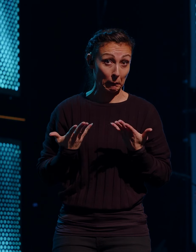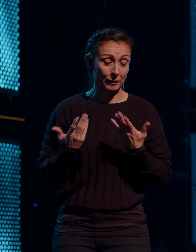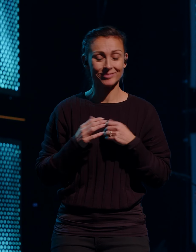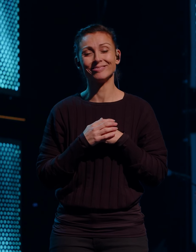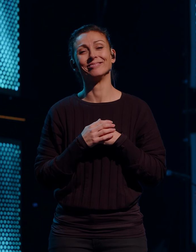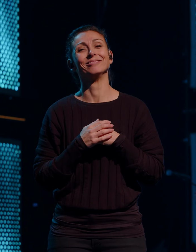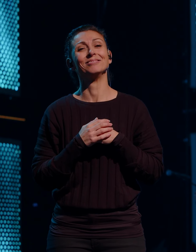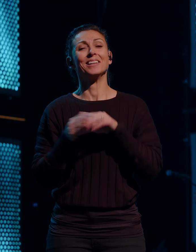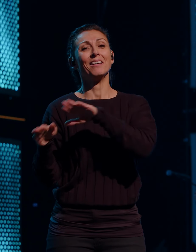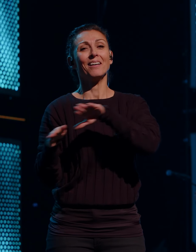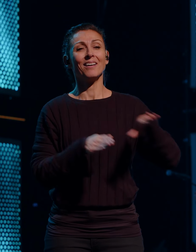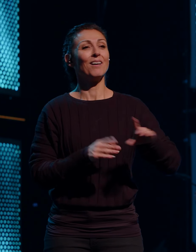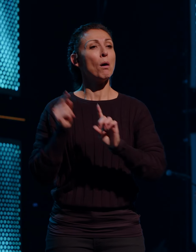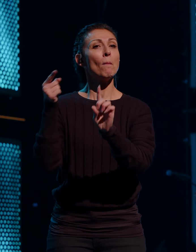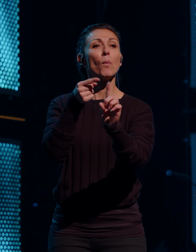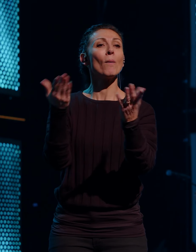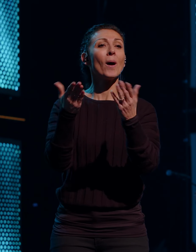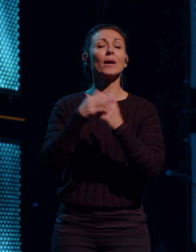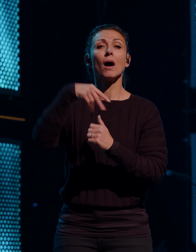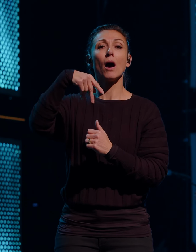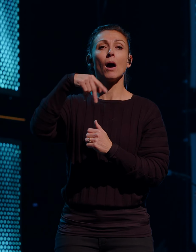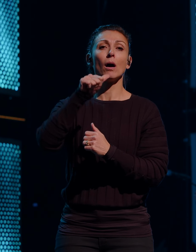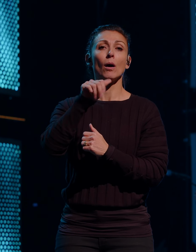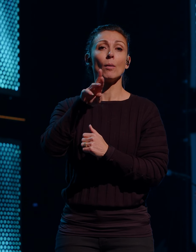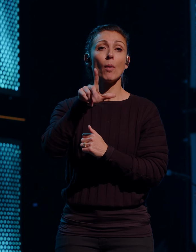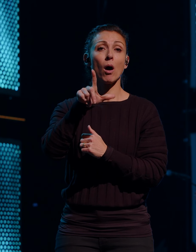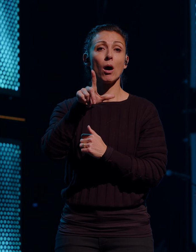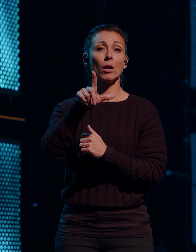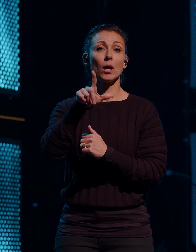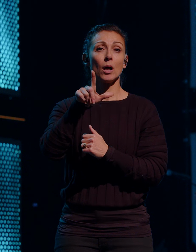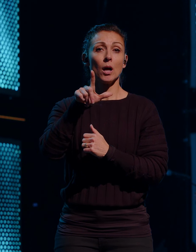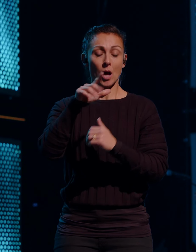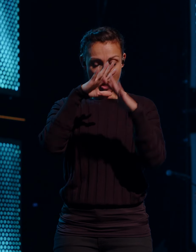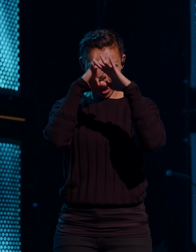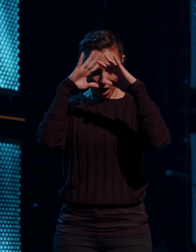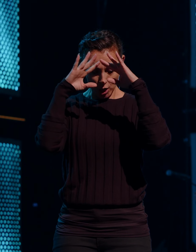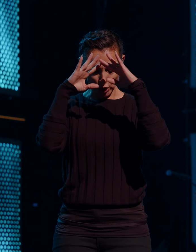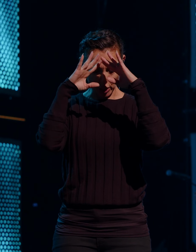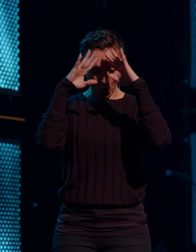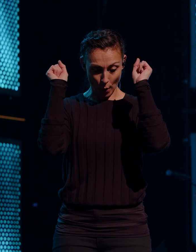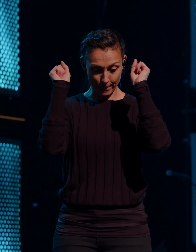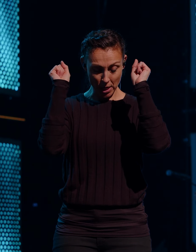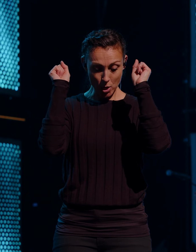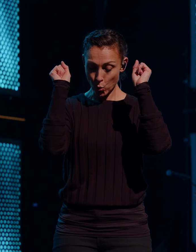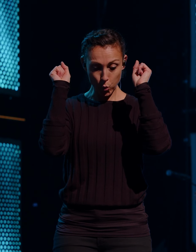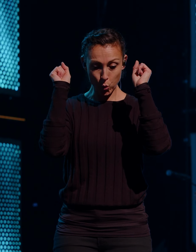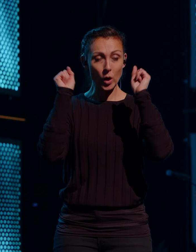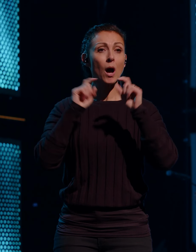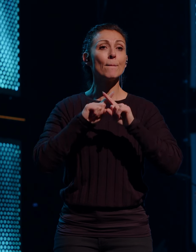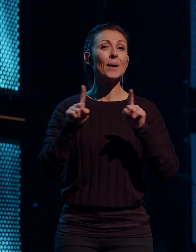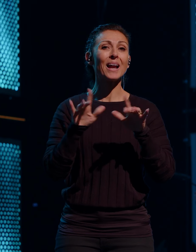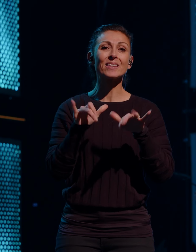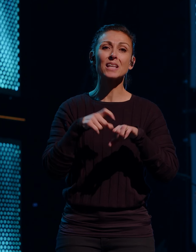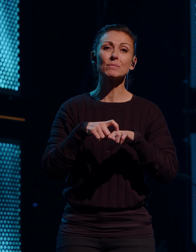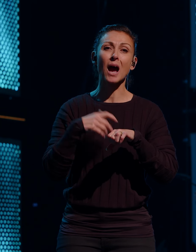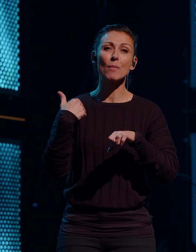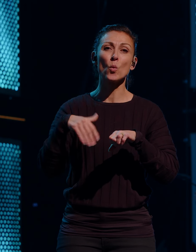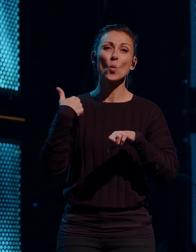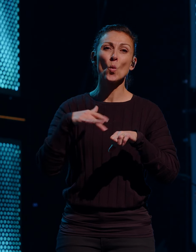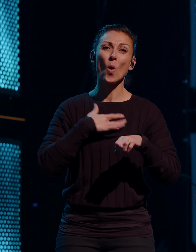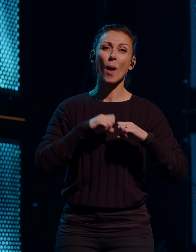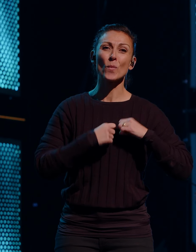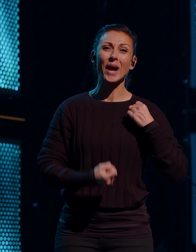But Paul was annoyed. At the same time, going back to this girl, I mean, she was oppressed. That's the thing that's so